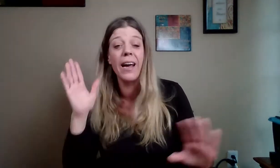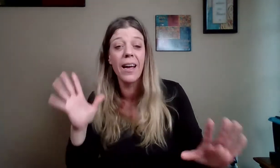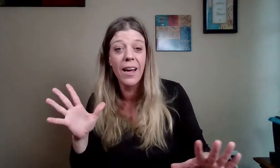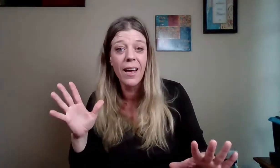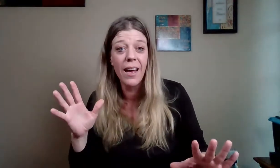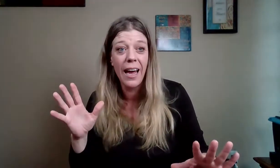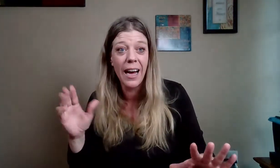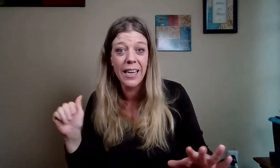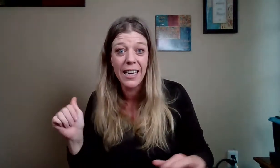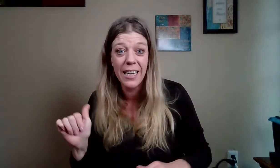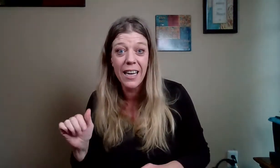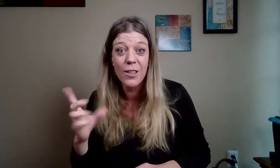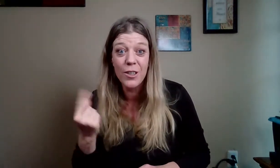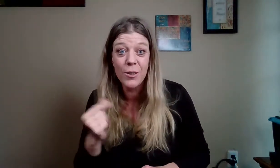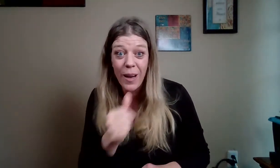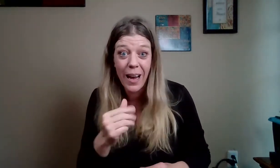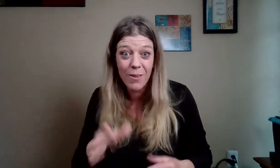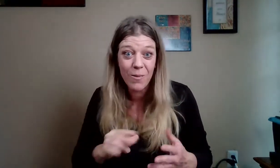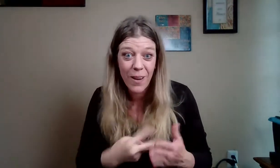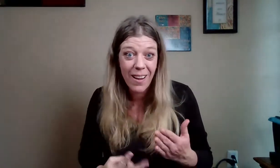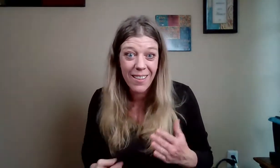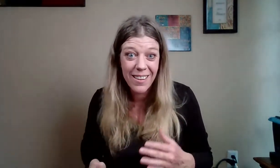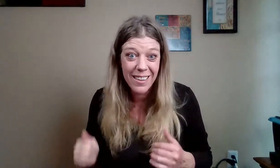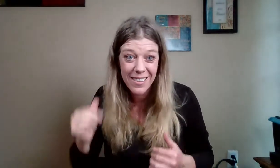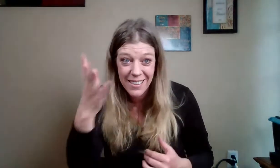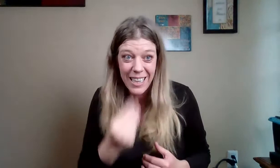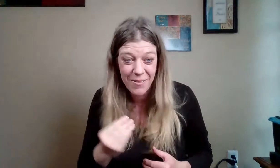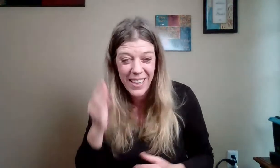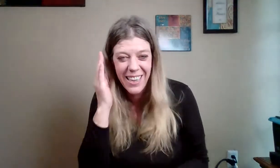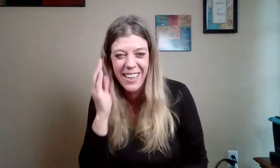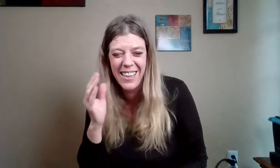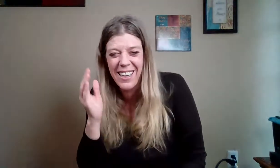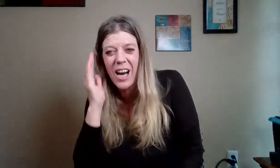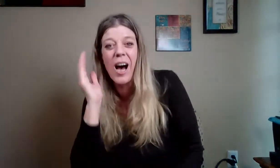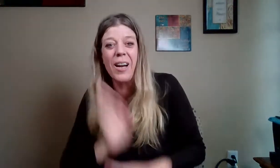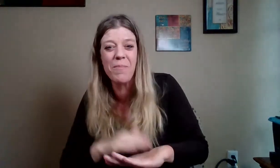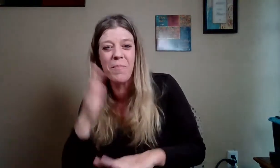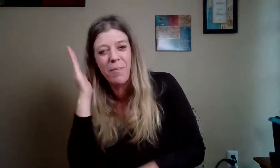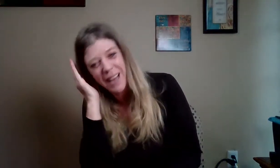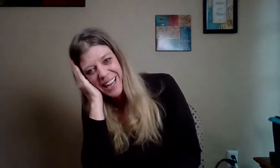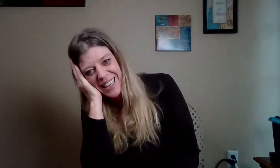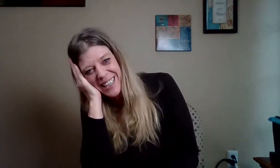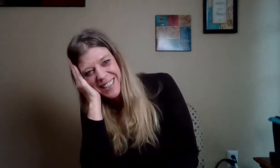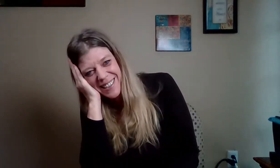Okay. Annie, do not fall asleep on bed.